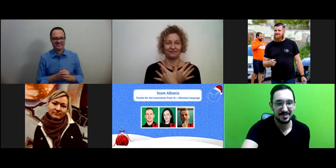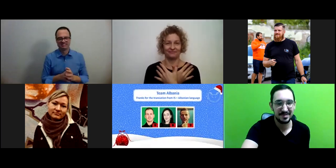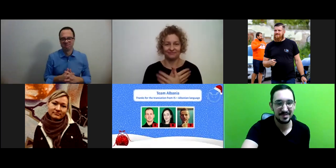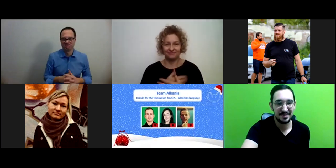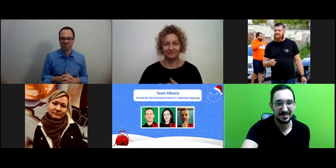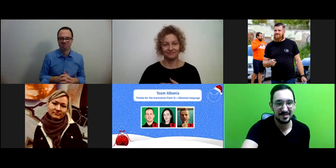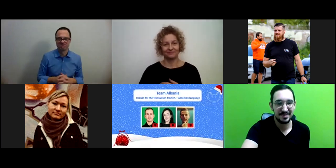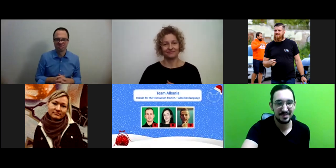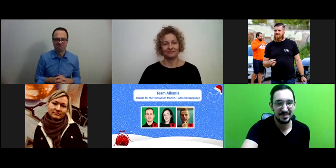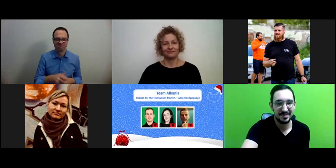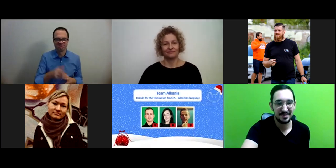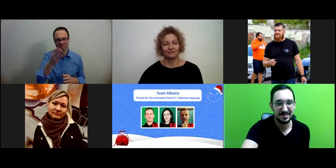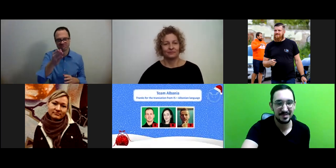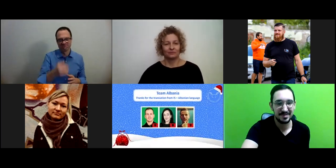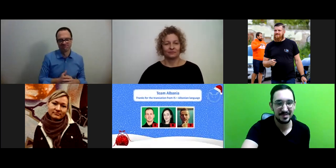Albania.